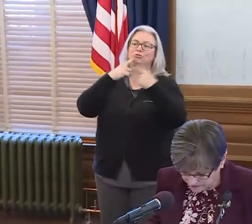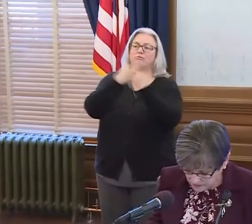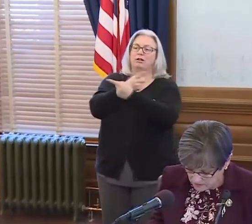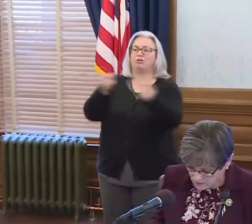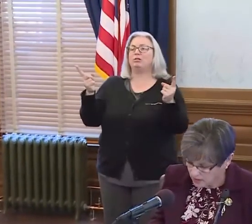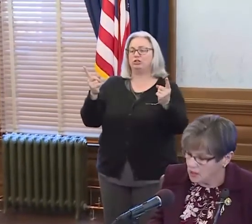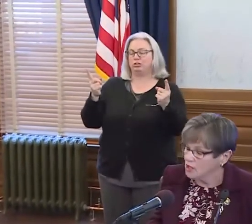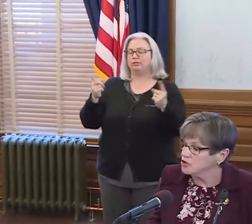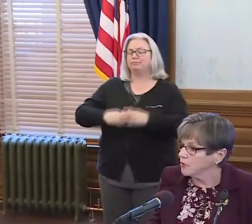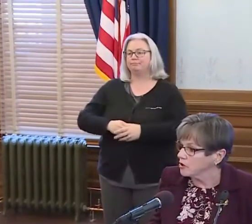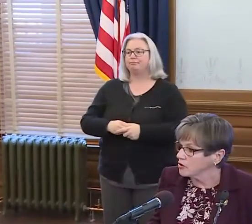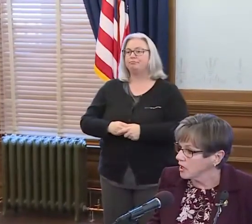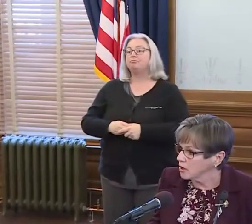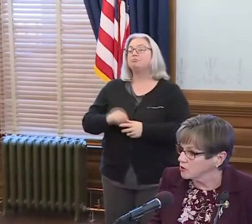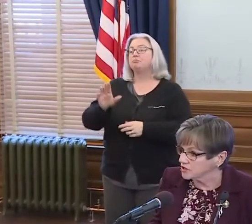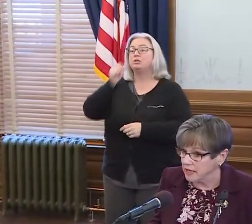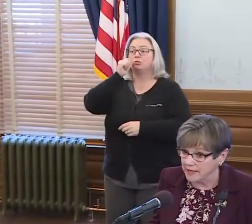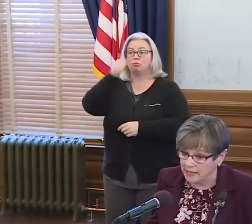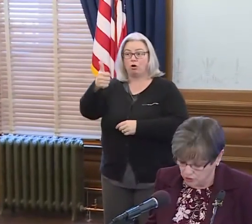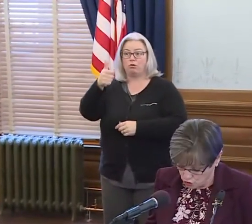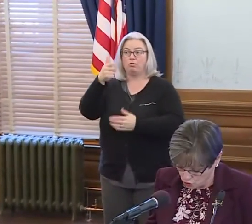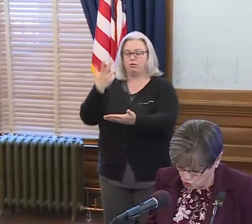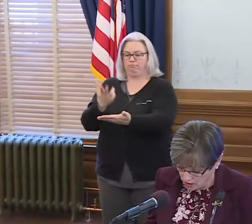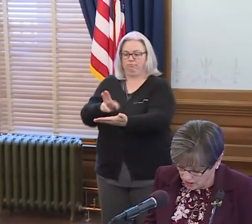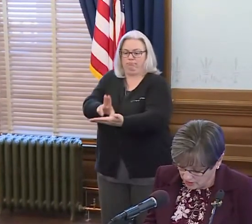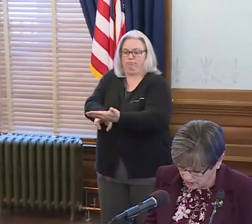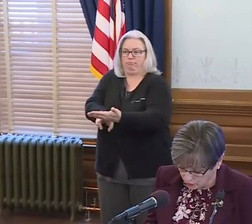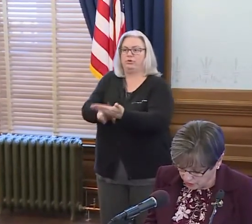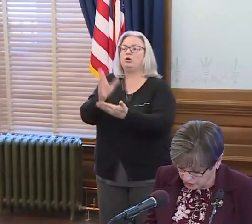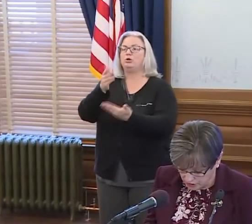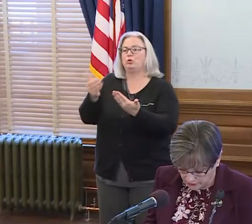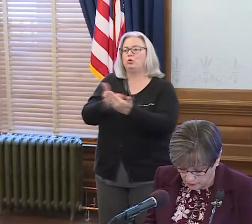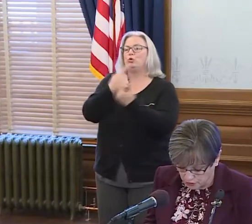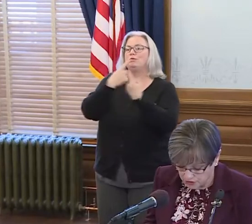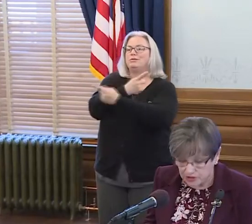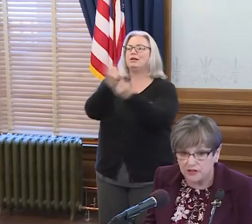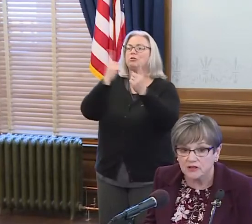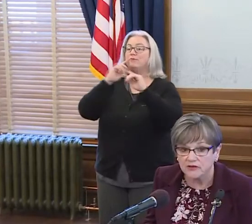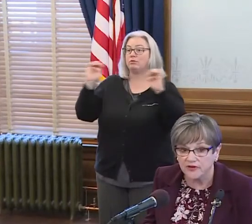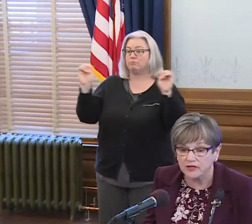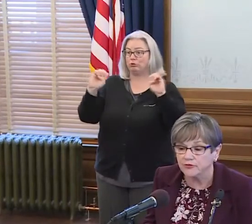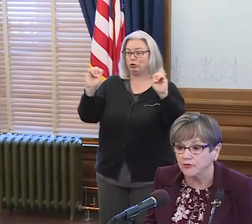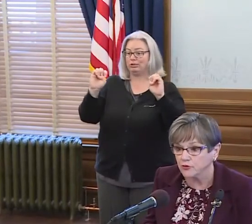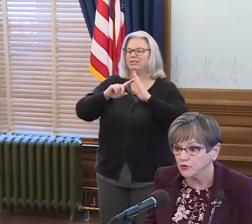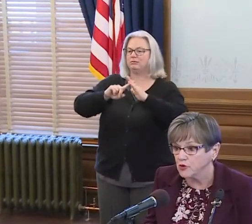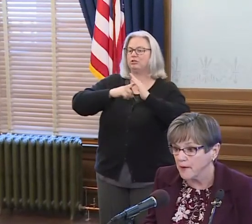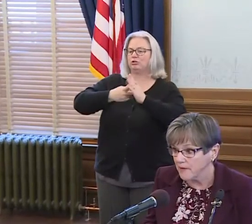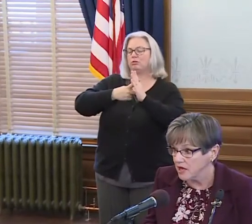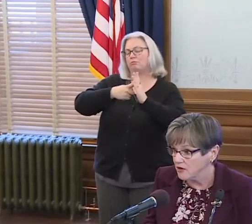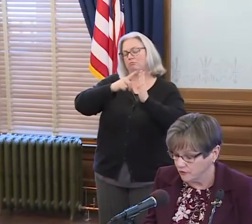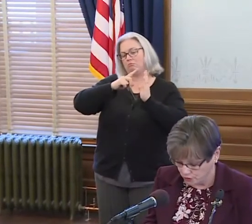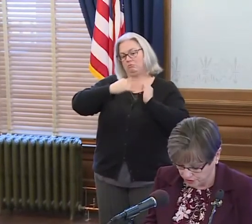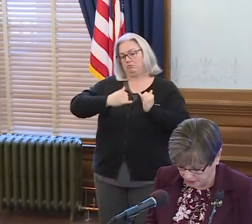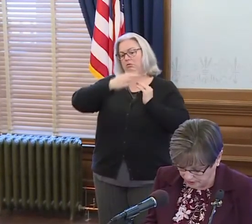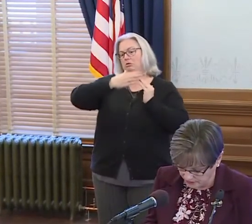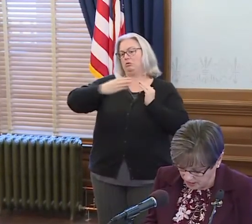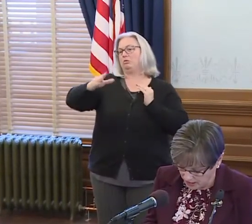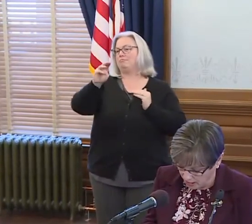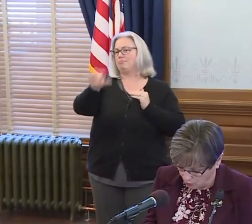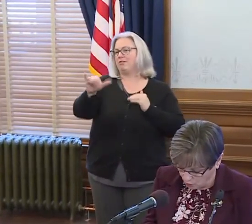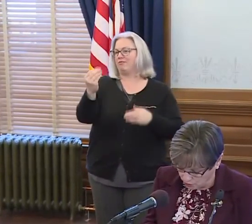declaration. Tomorrow, I will sign a new declaration of emergency effective through May